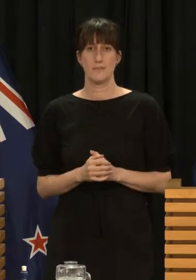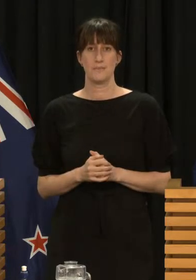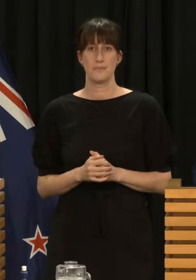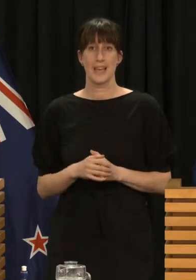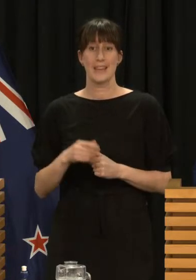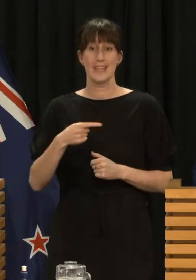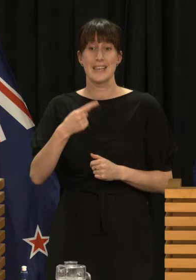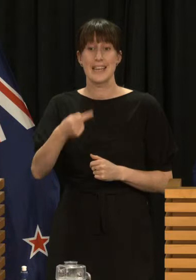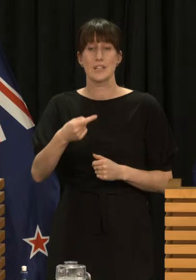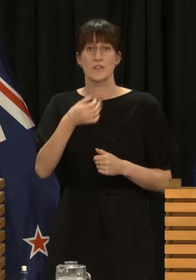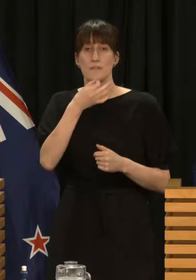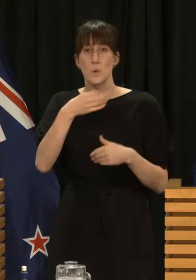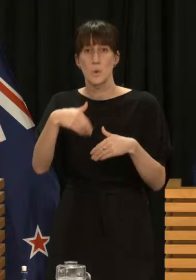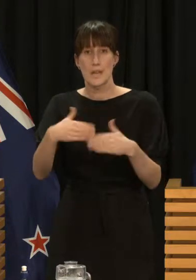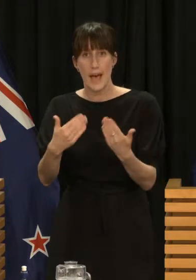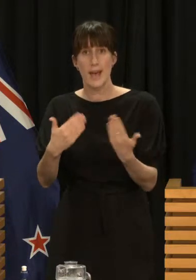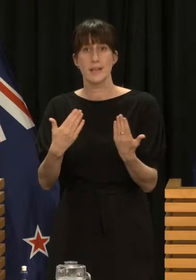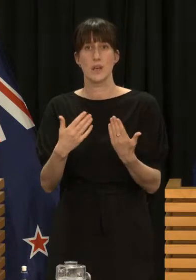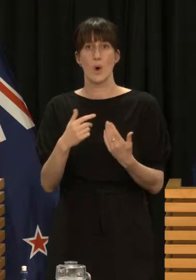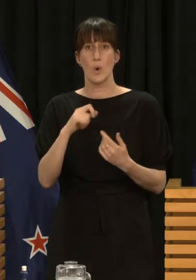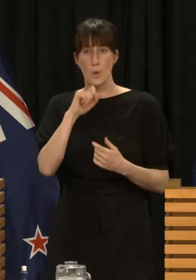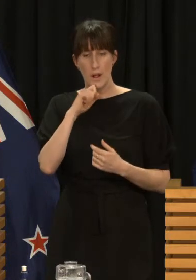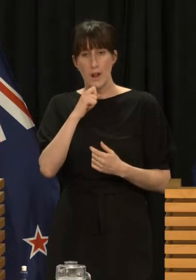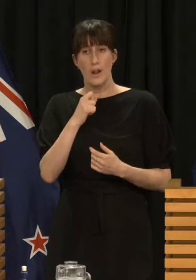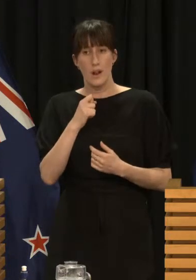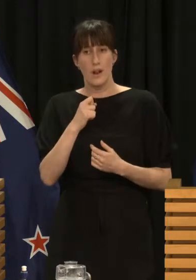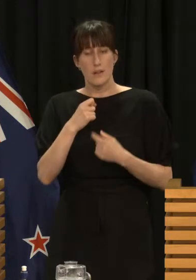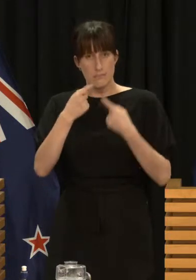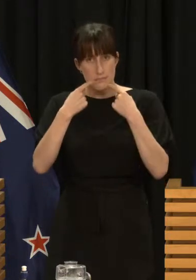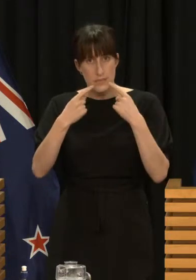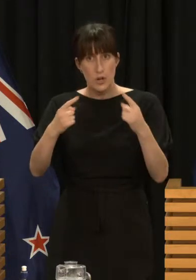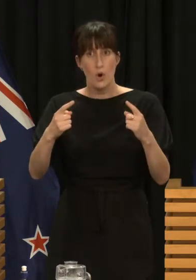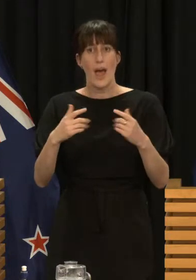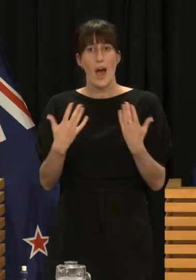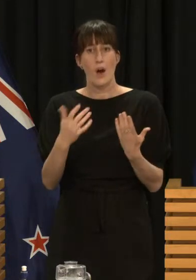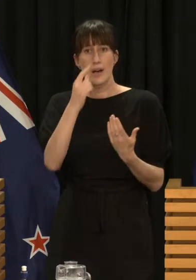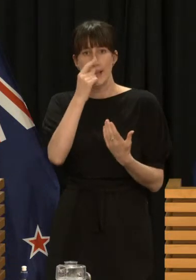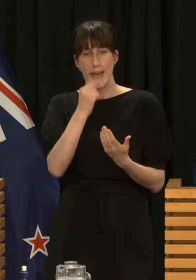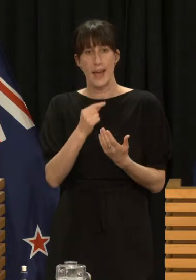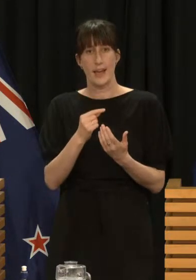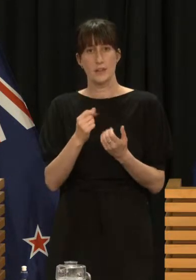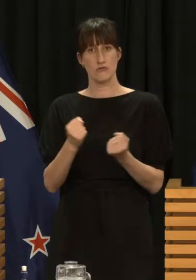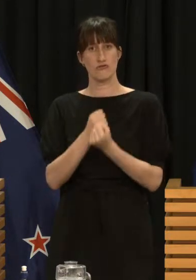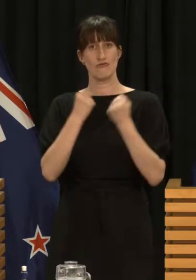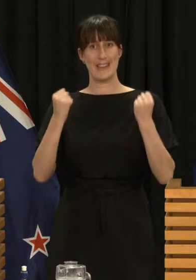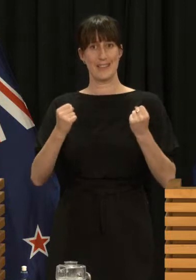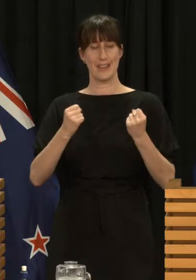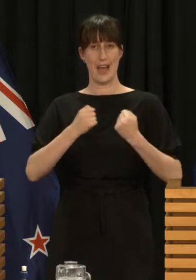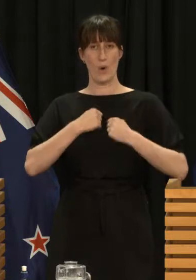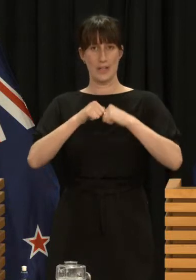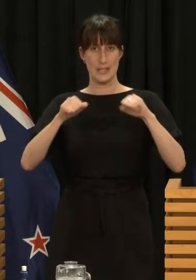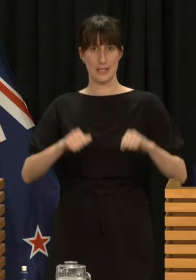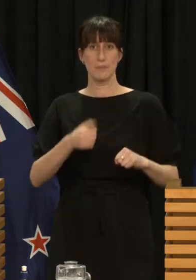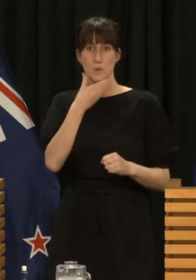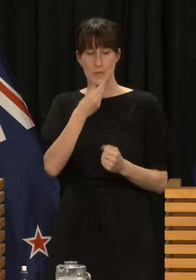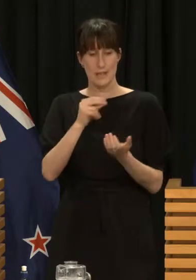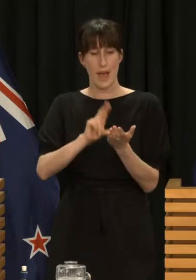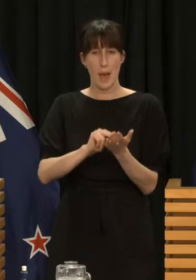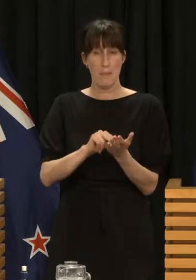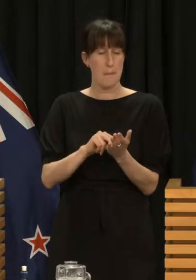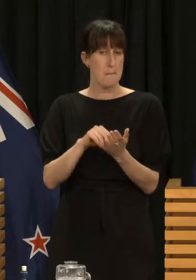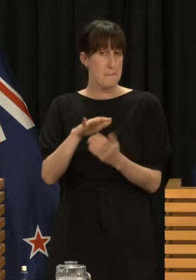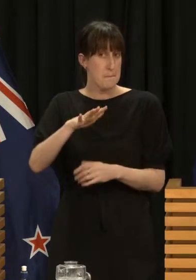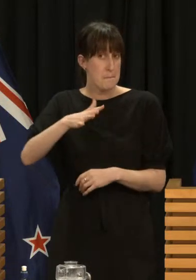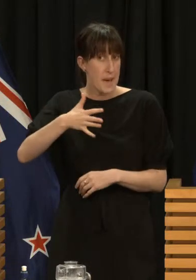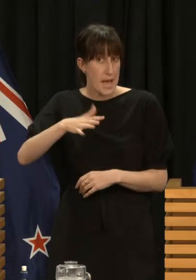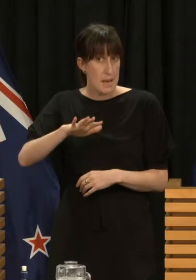to strengthen our contact tracing system using the COVID Tracer app. That may include making it